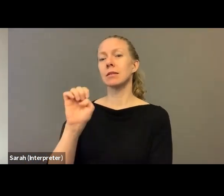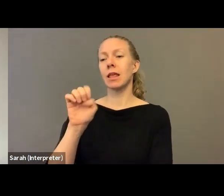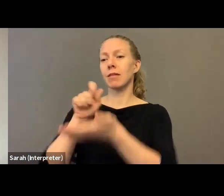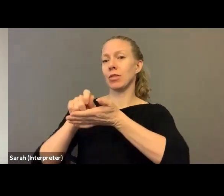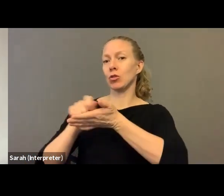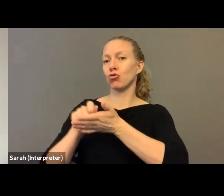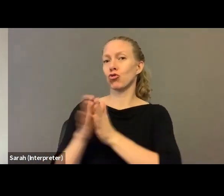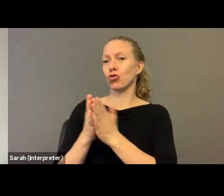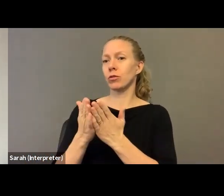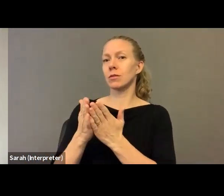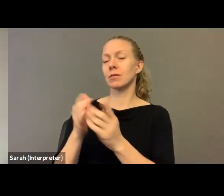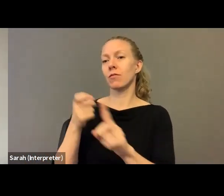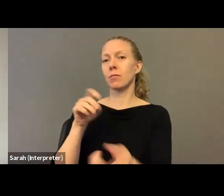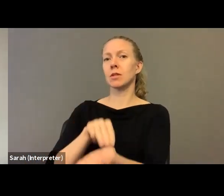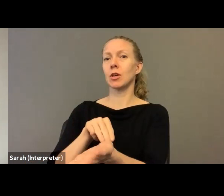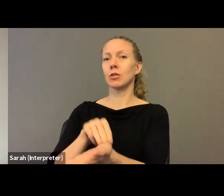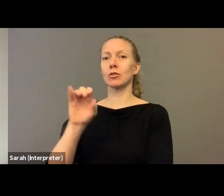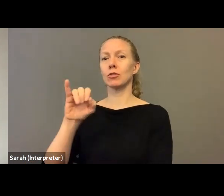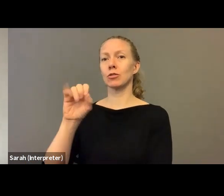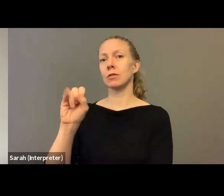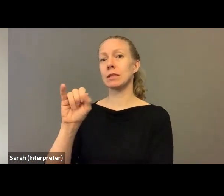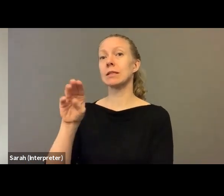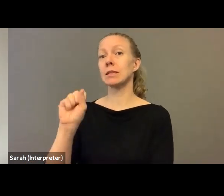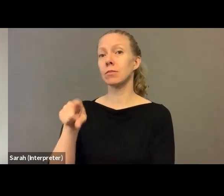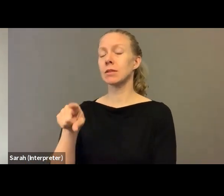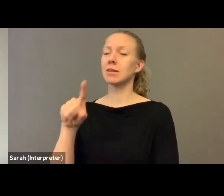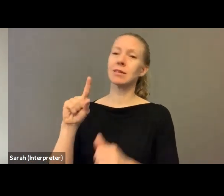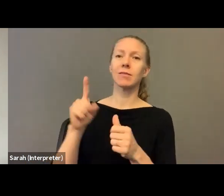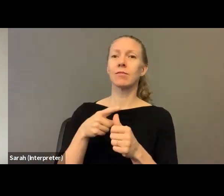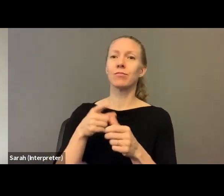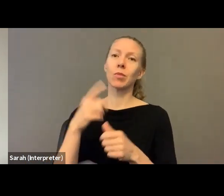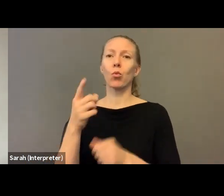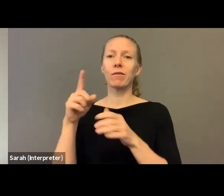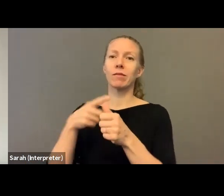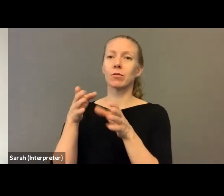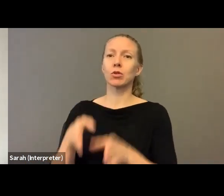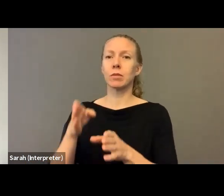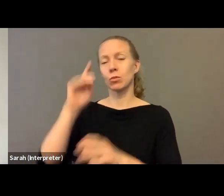up with, to be credited with a lot of the medical